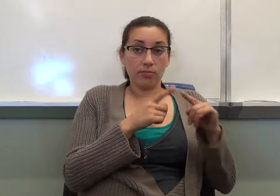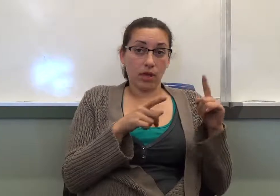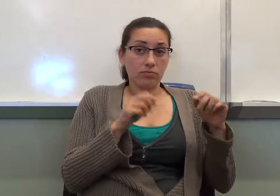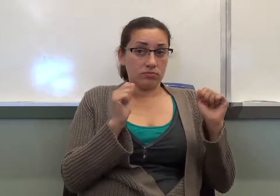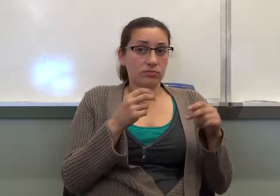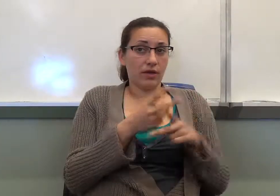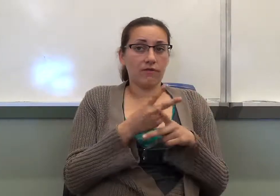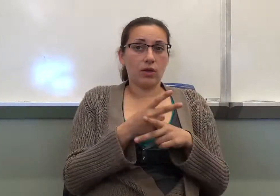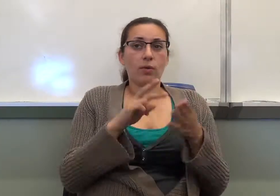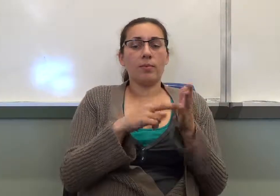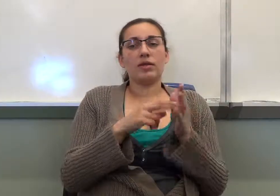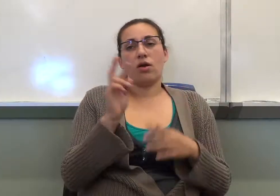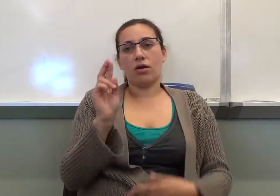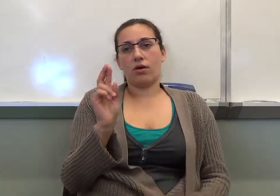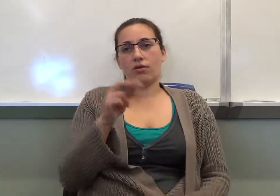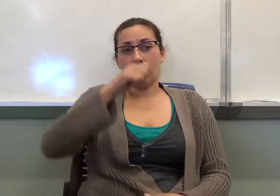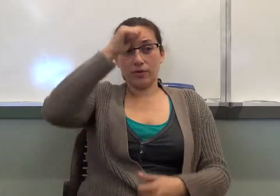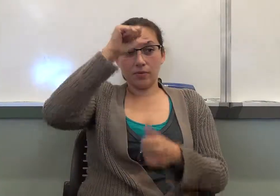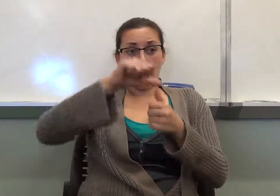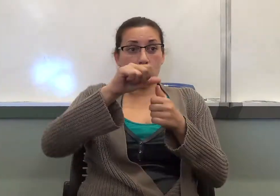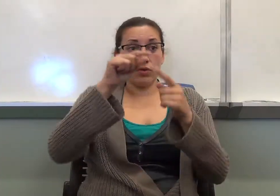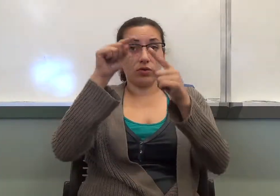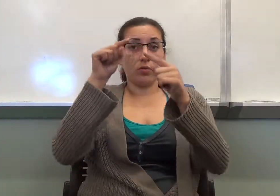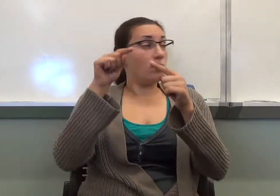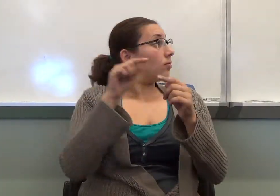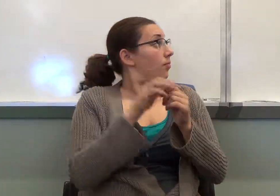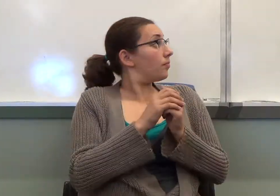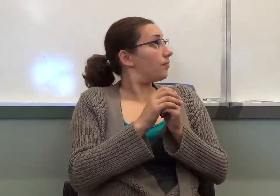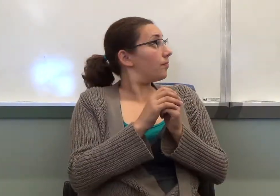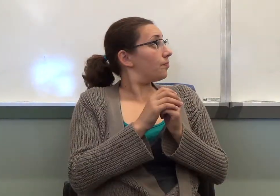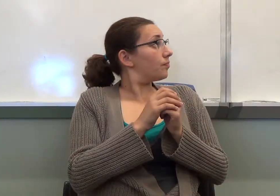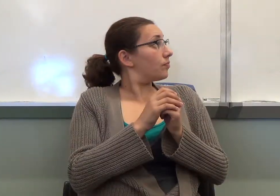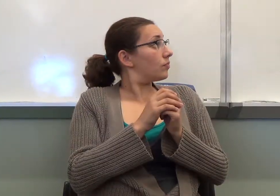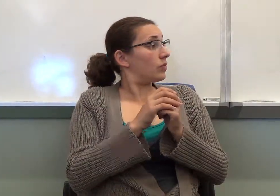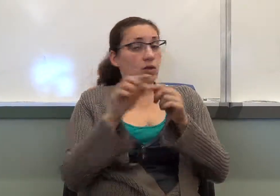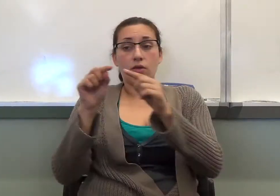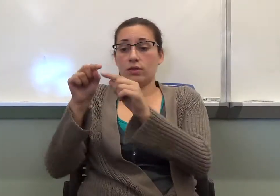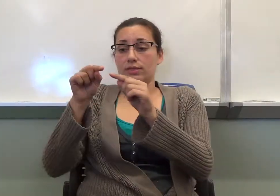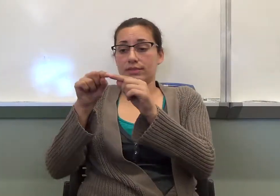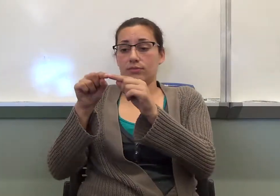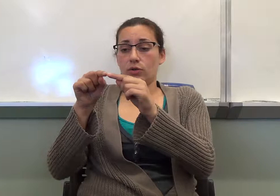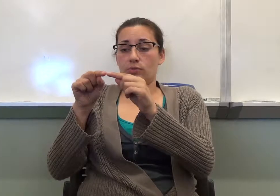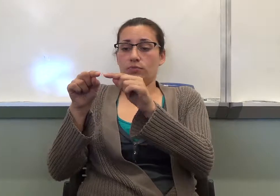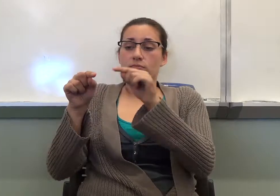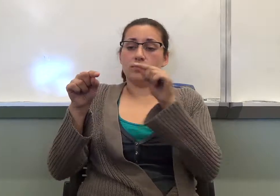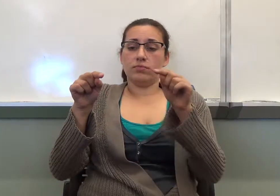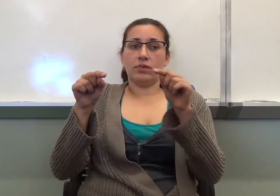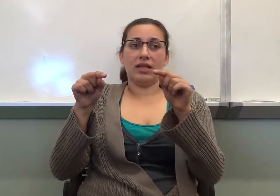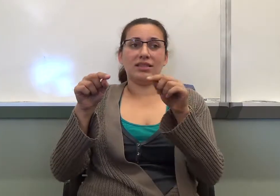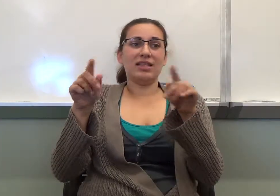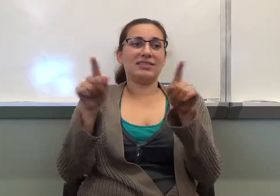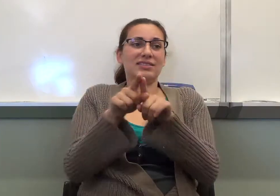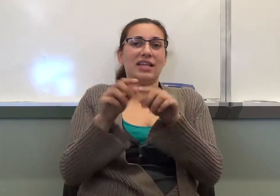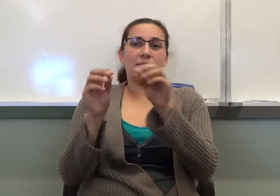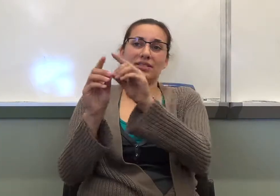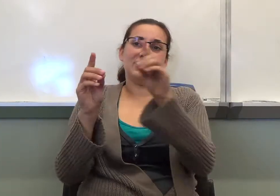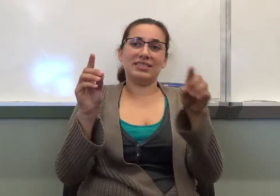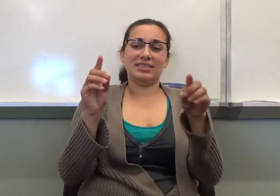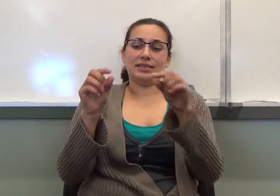is. Because remember, these points have to be the same distance away from the center. And anything that goes from the center to the